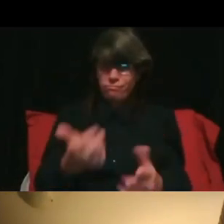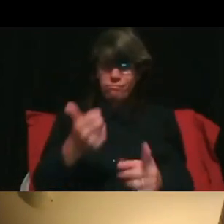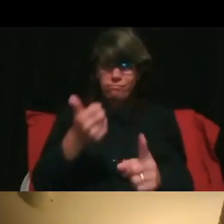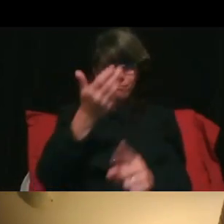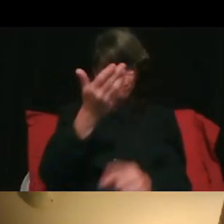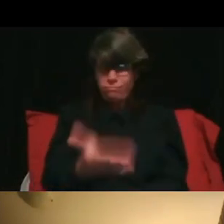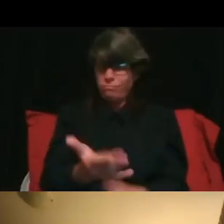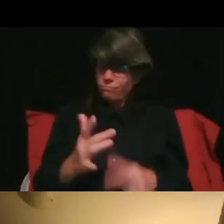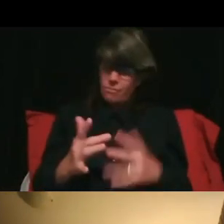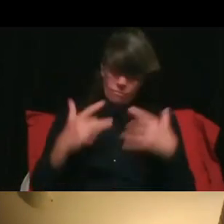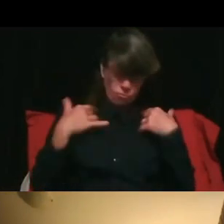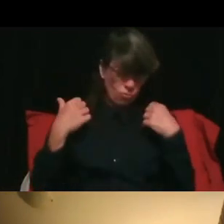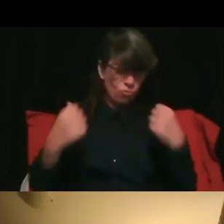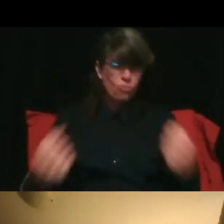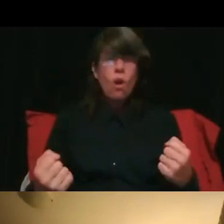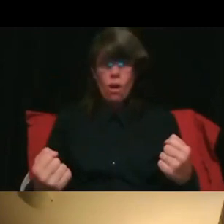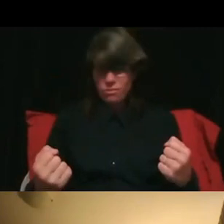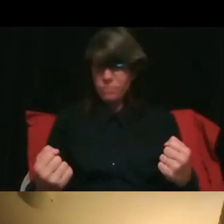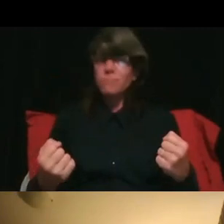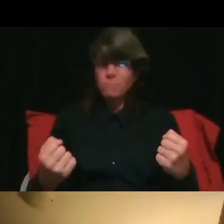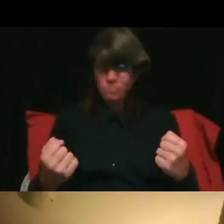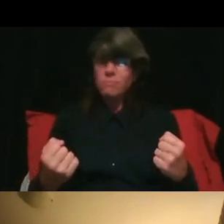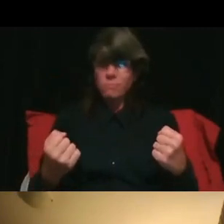very strong and very,